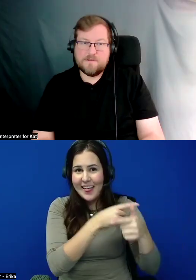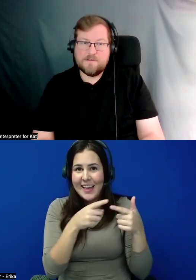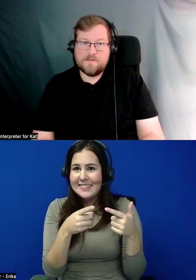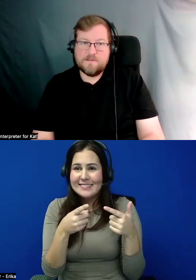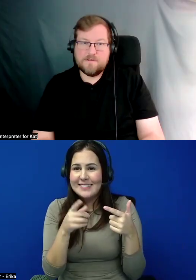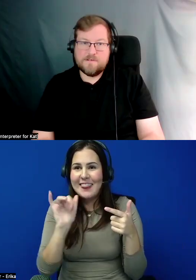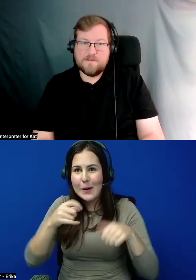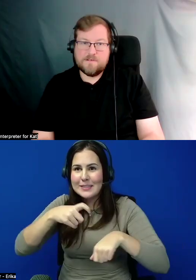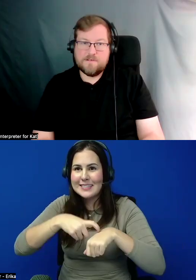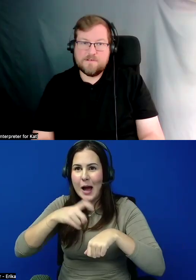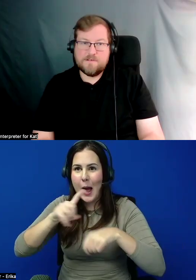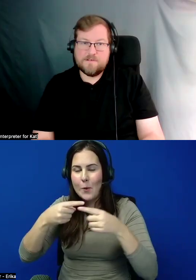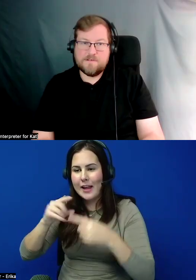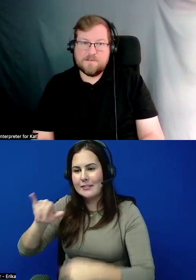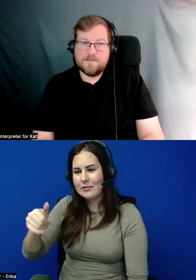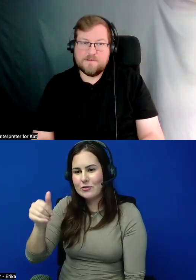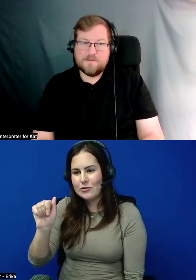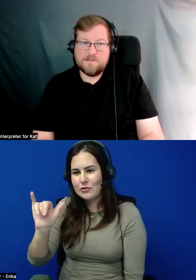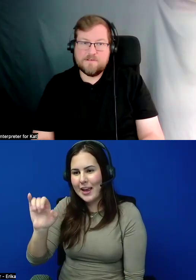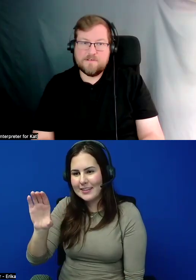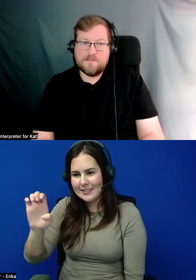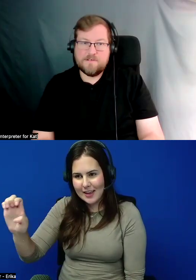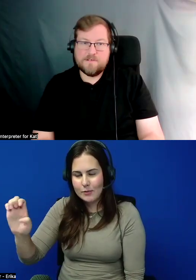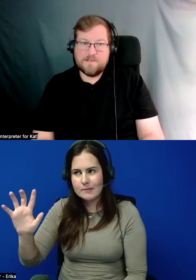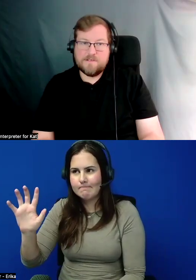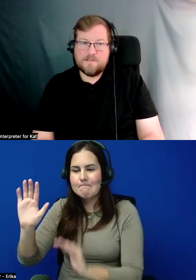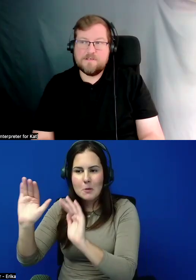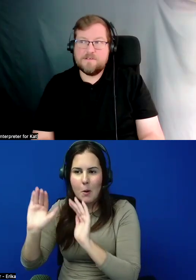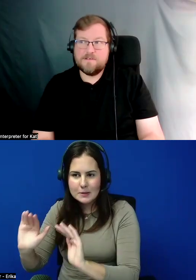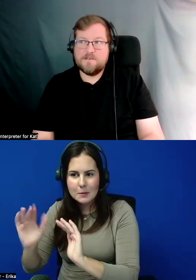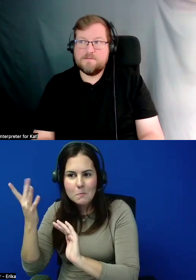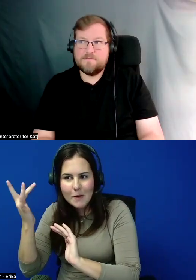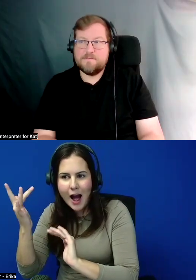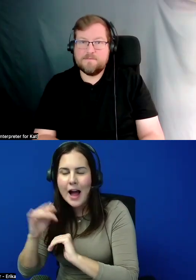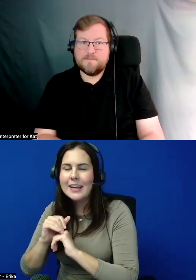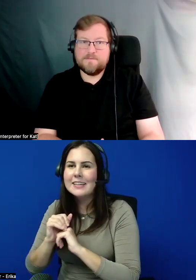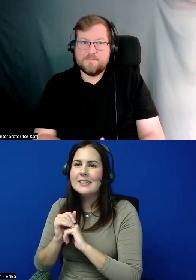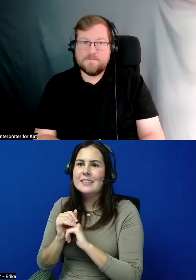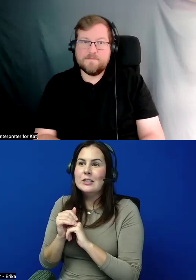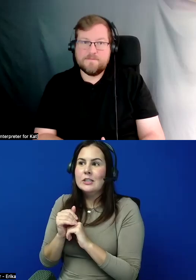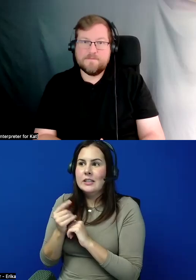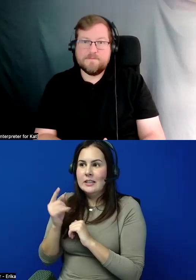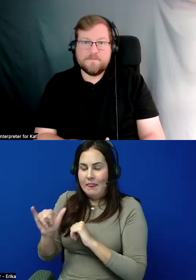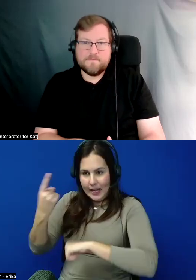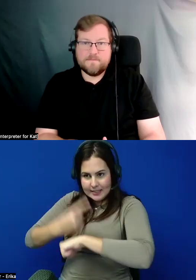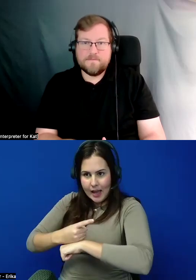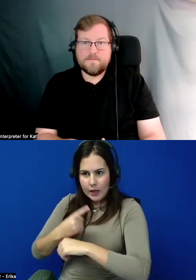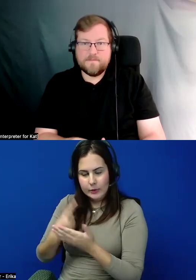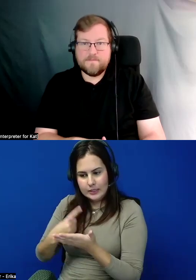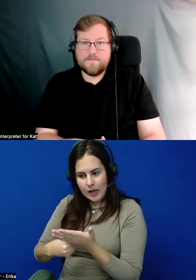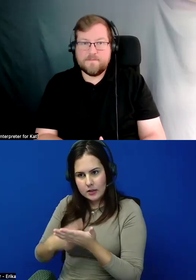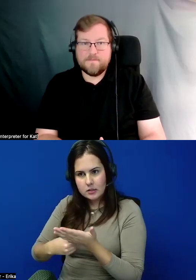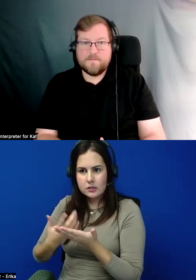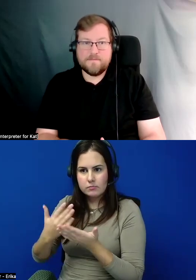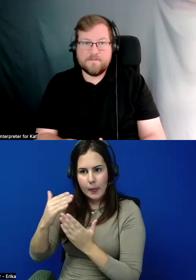about JC being a champion. There was a day where we kind of talked through the various steps of what was going to happen,